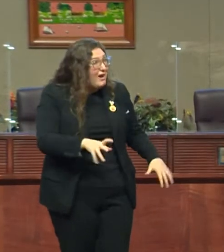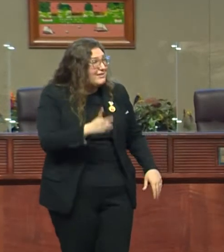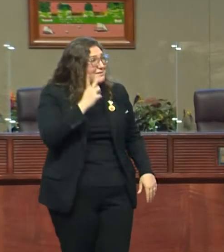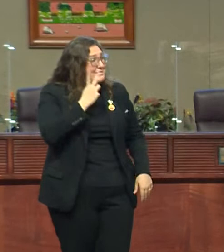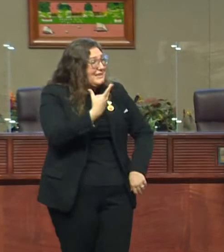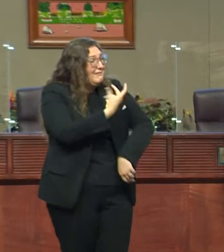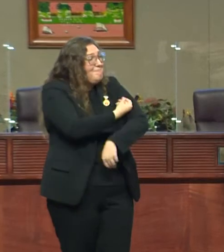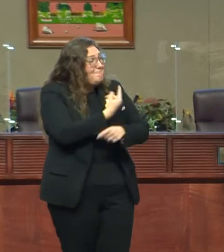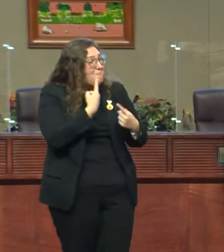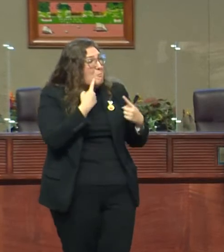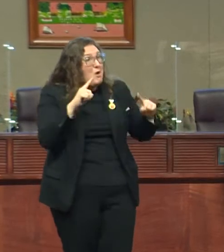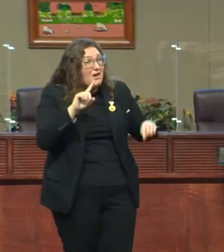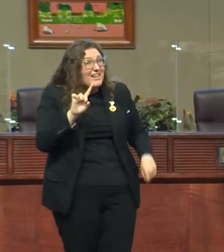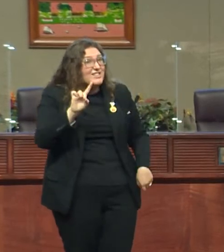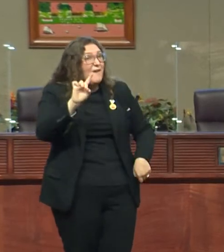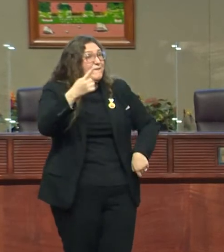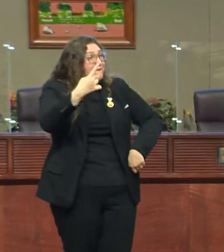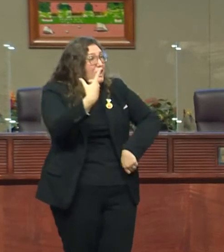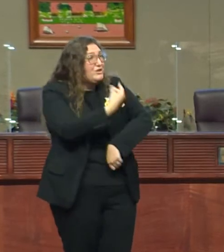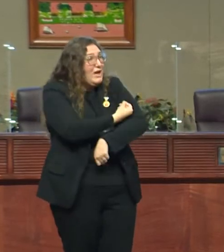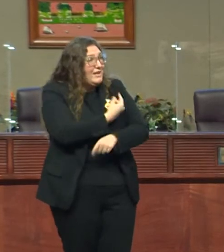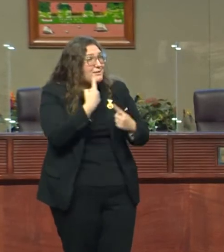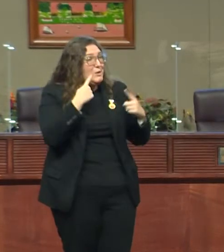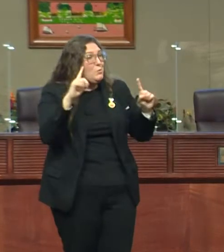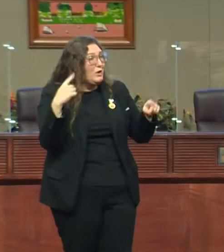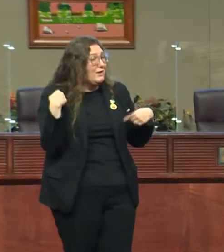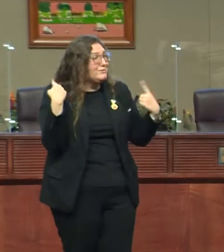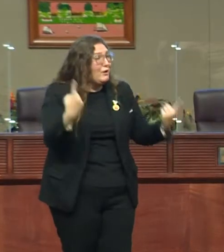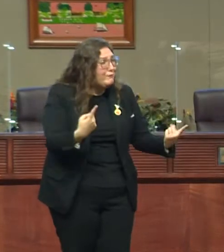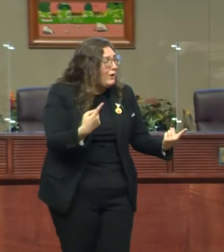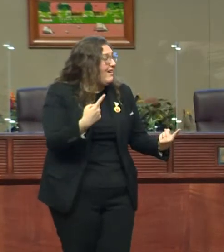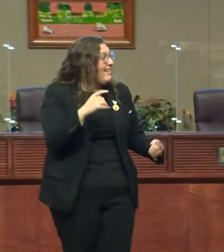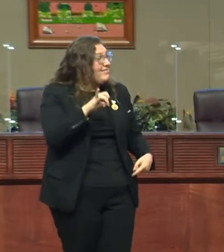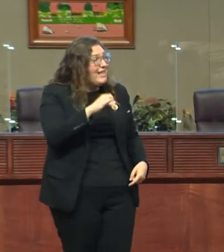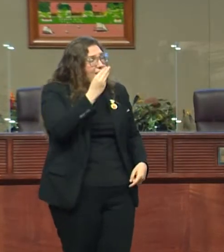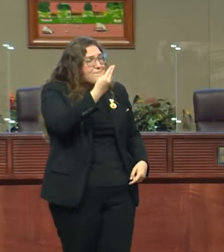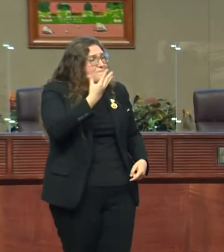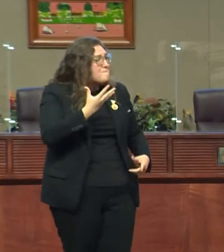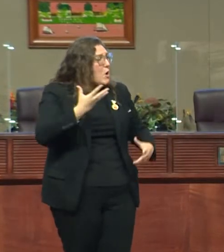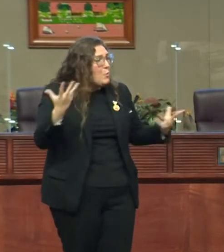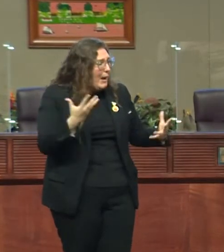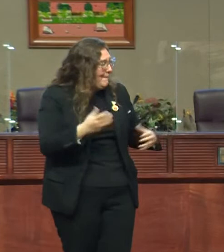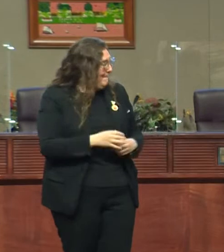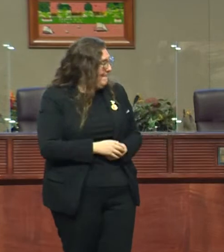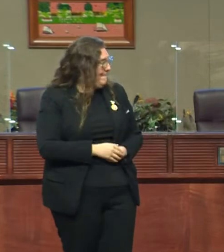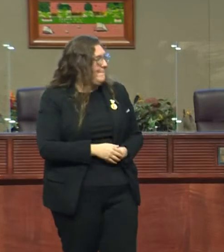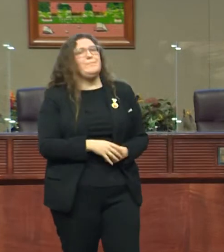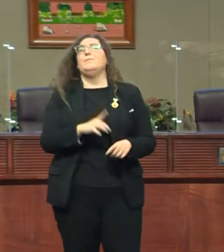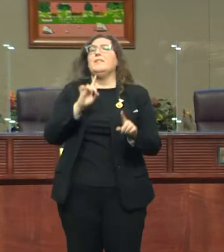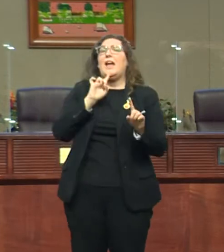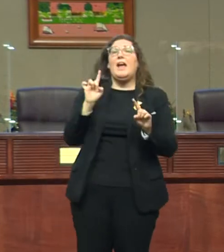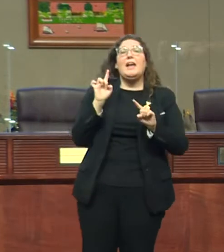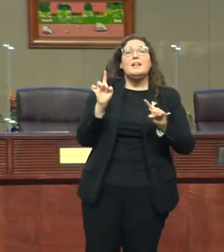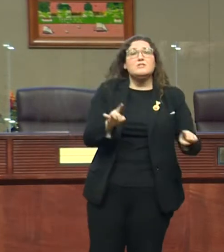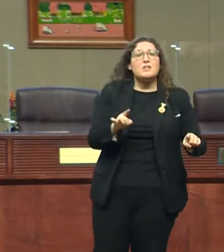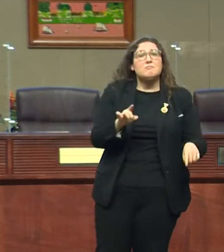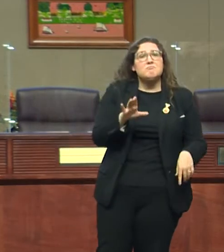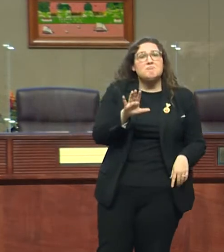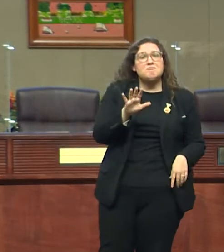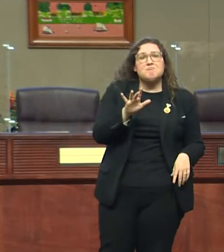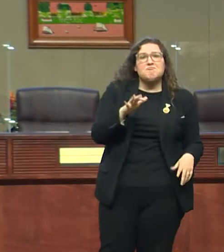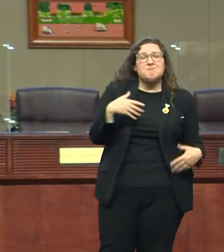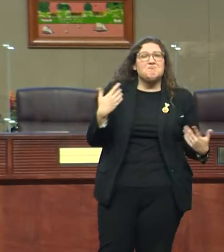just even that first shot seems to be? What does it tell us about that? No, I was